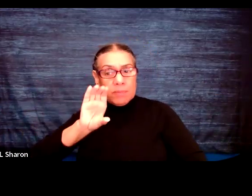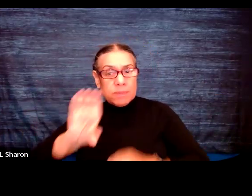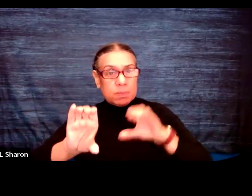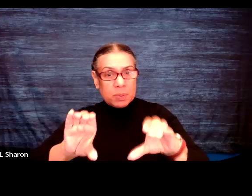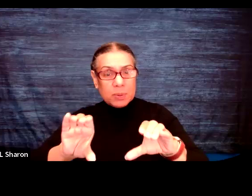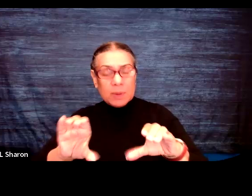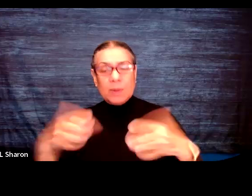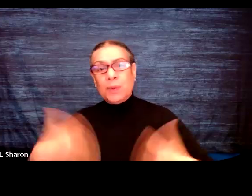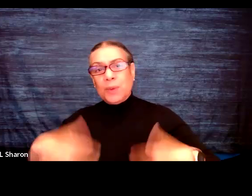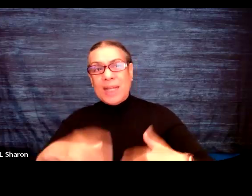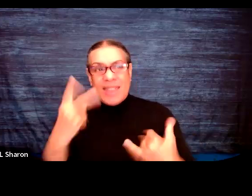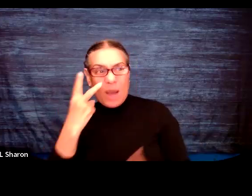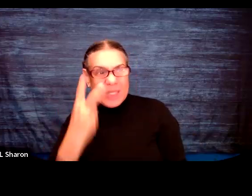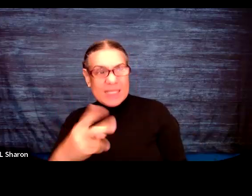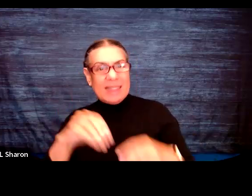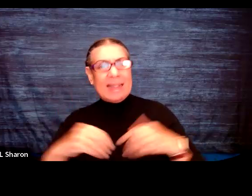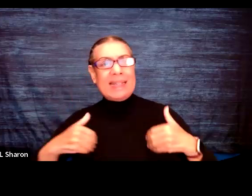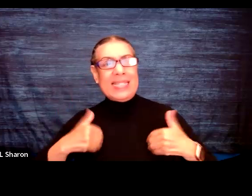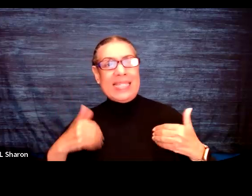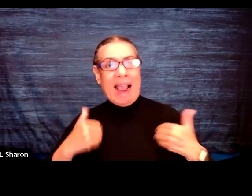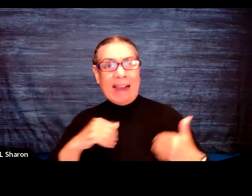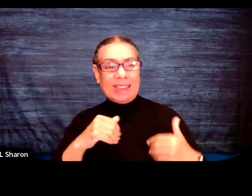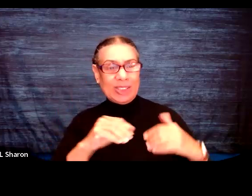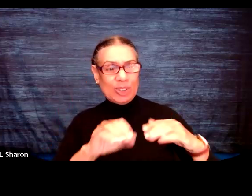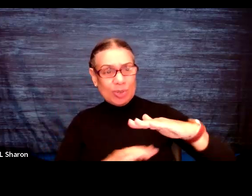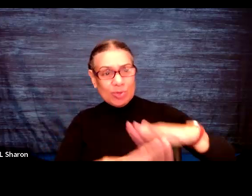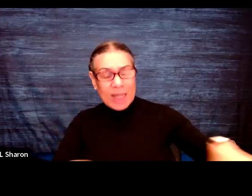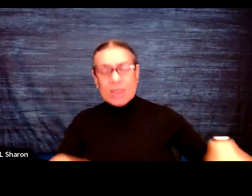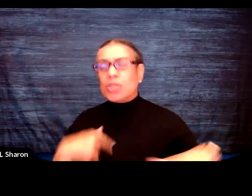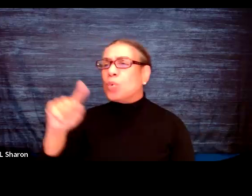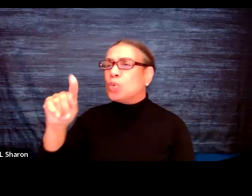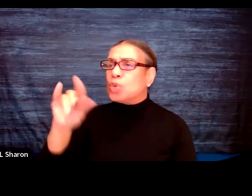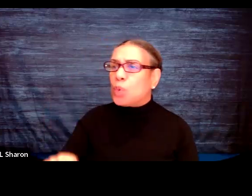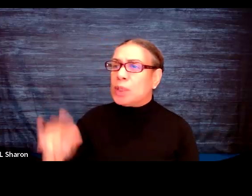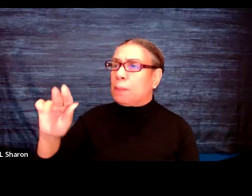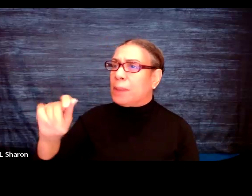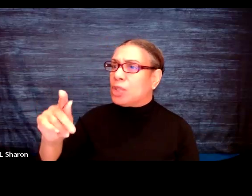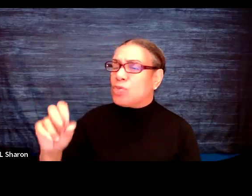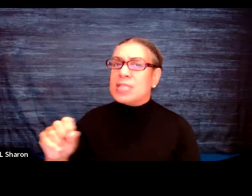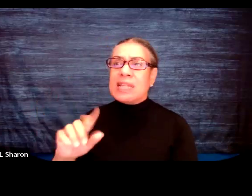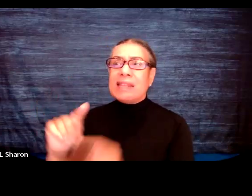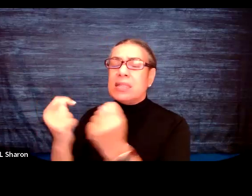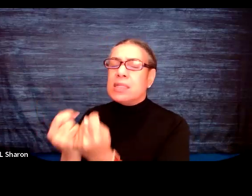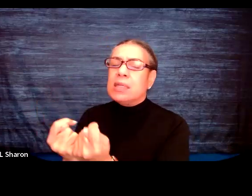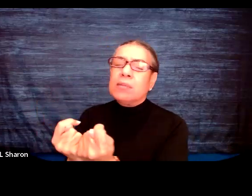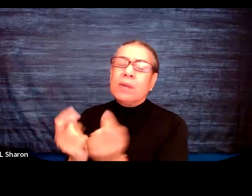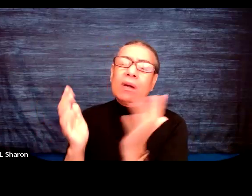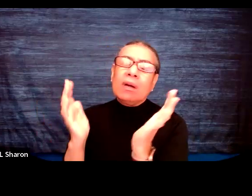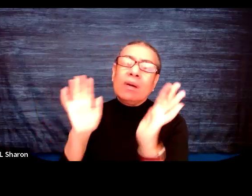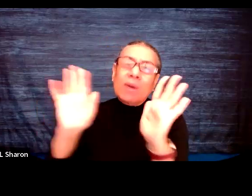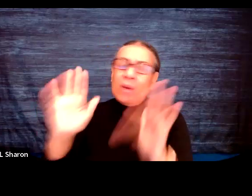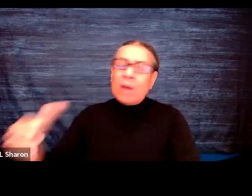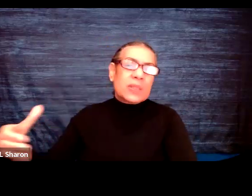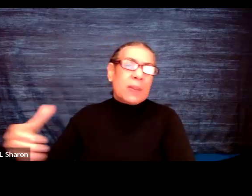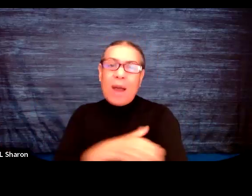through. So we're now seeing it particularly in our early grades. So congratulations to Tony Beatrice and the rest of the team that have worked on it, because it was very, very